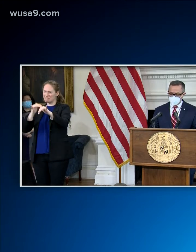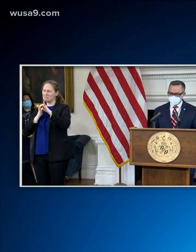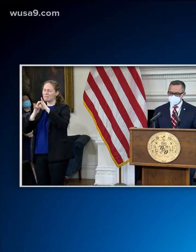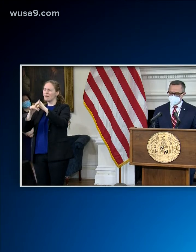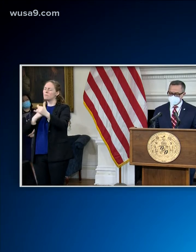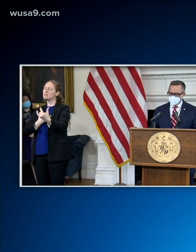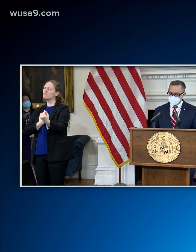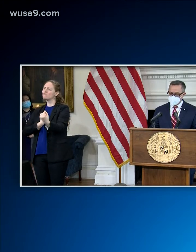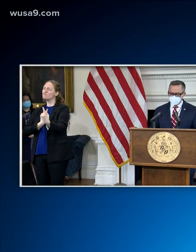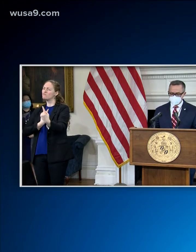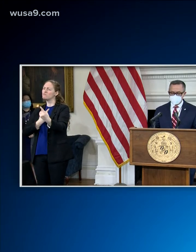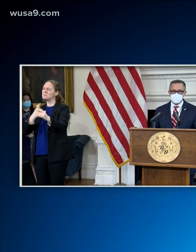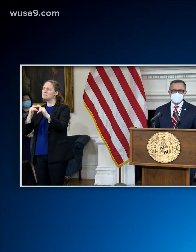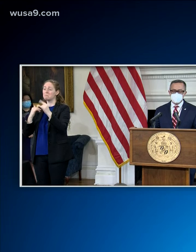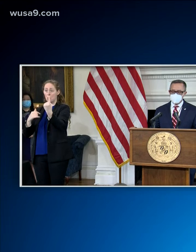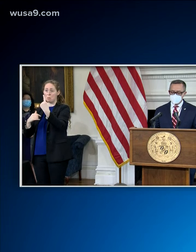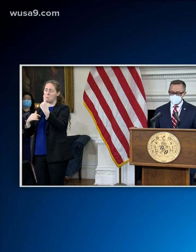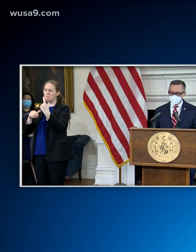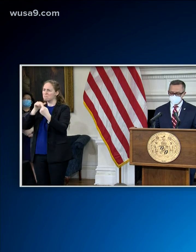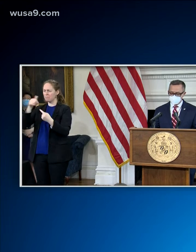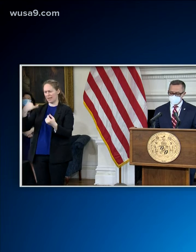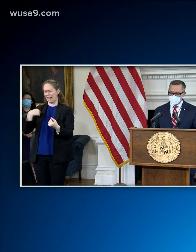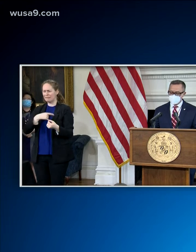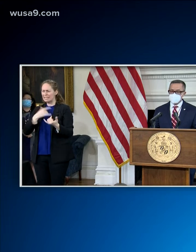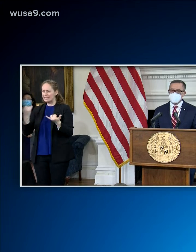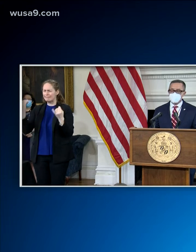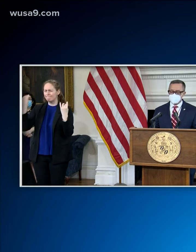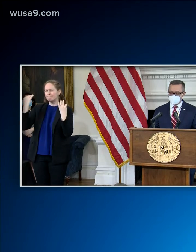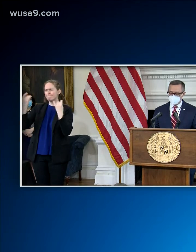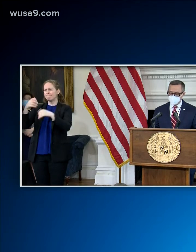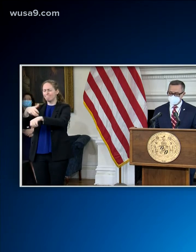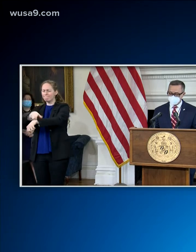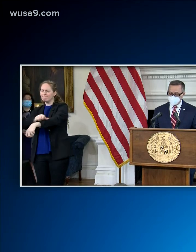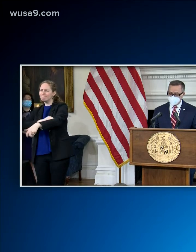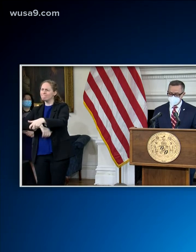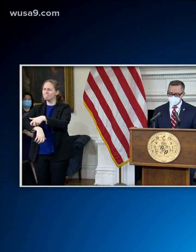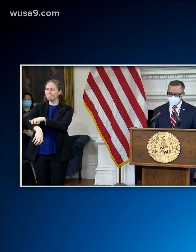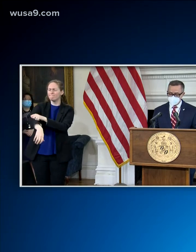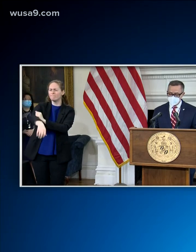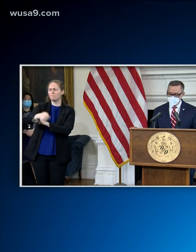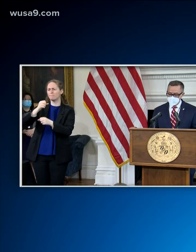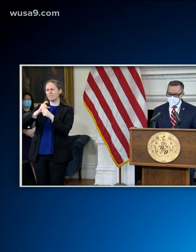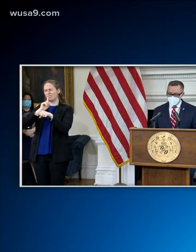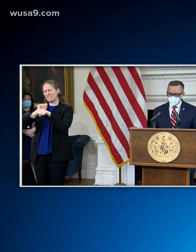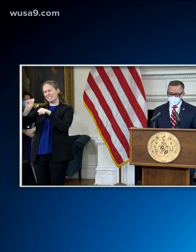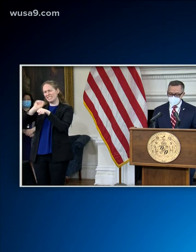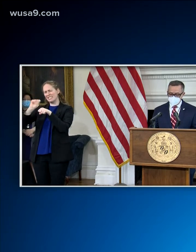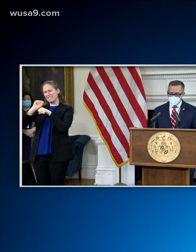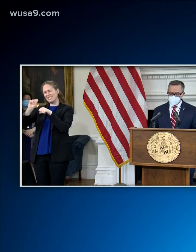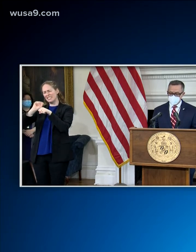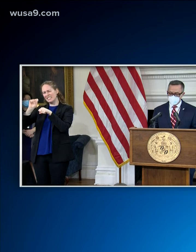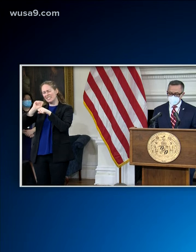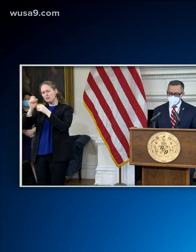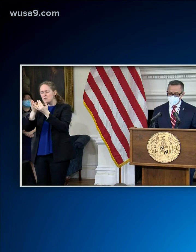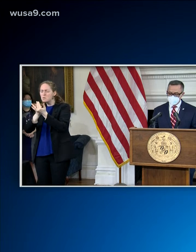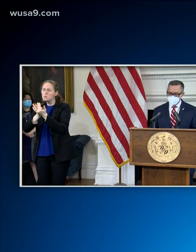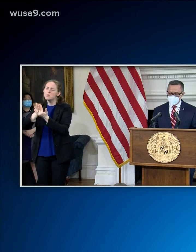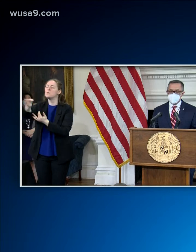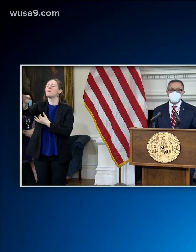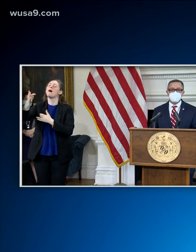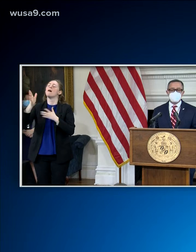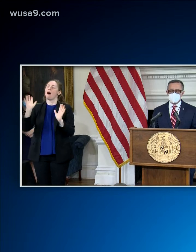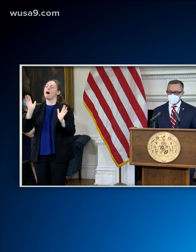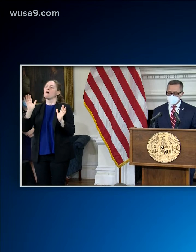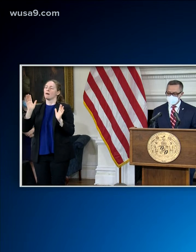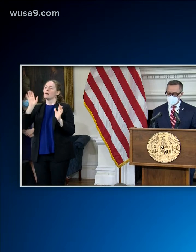we have all stepped up and demonstrated the unity, strength, and courage to persevere. Importantly, more and more, I am